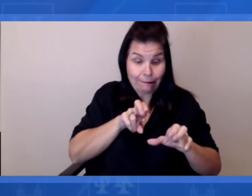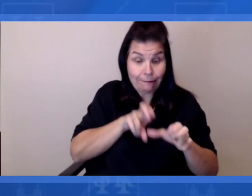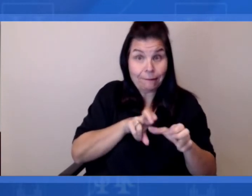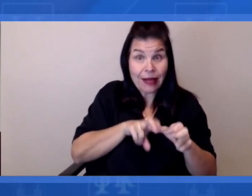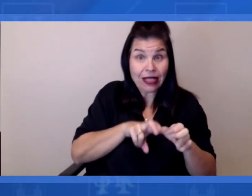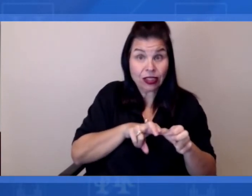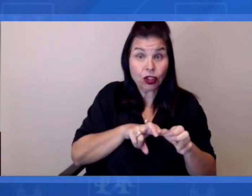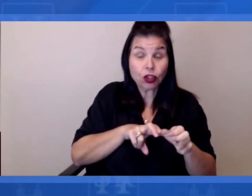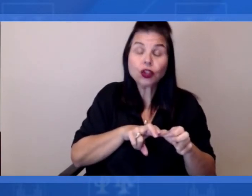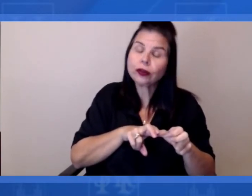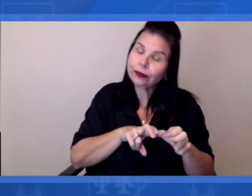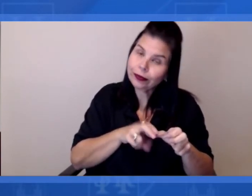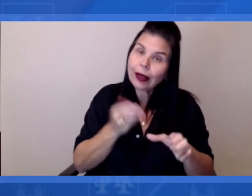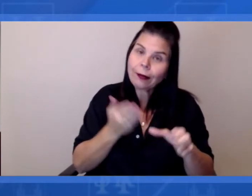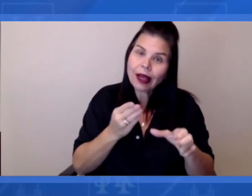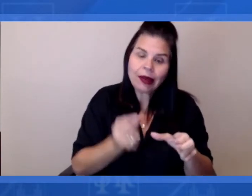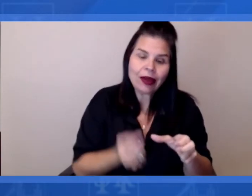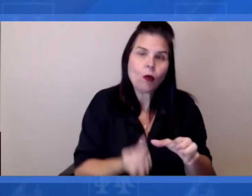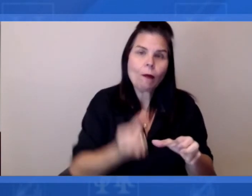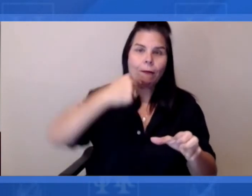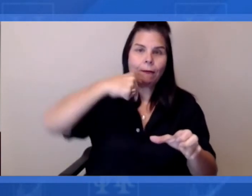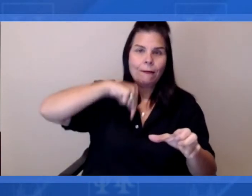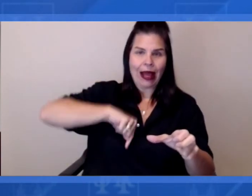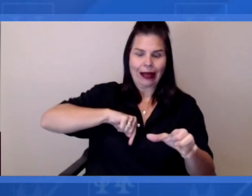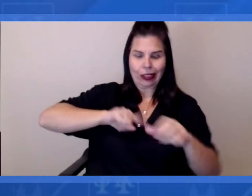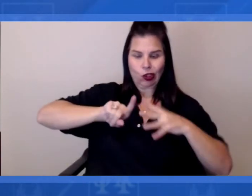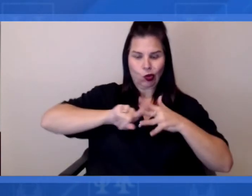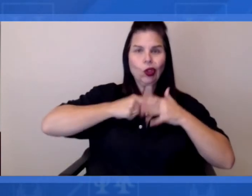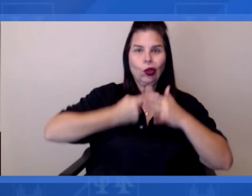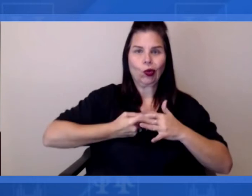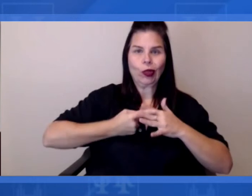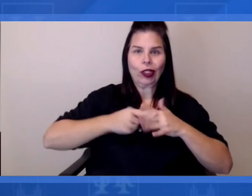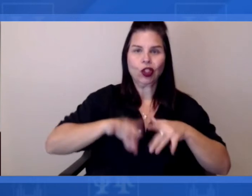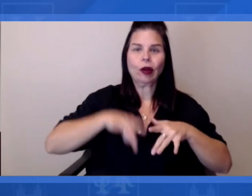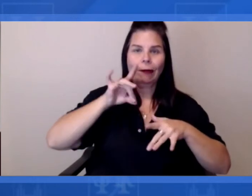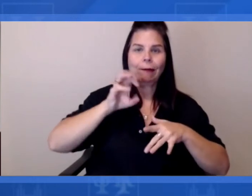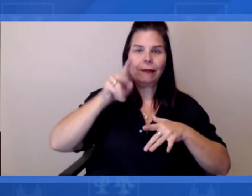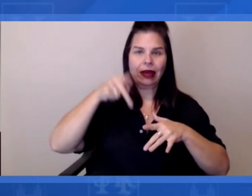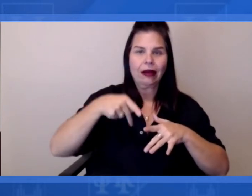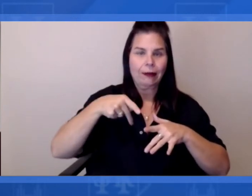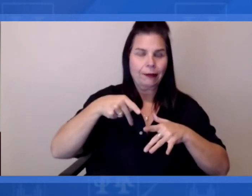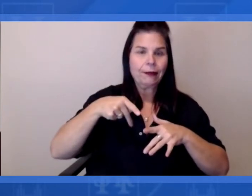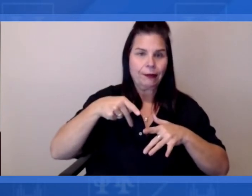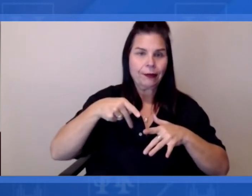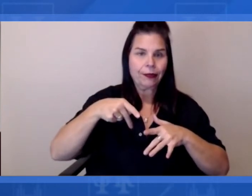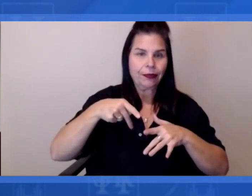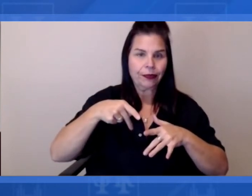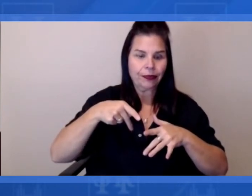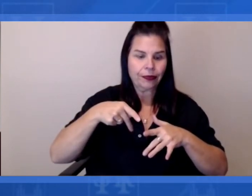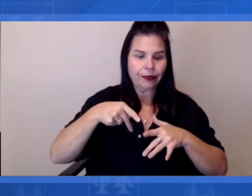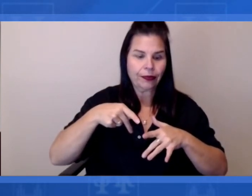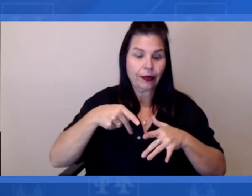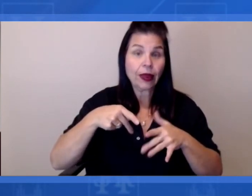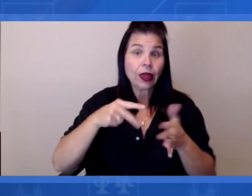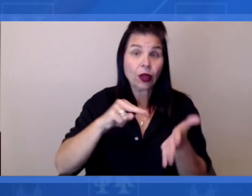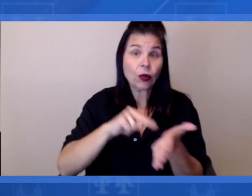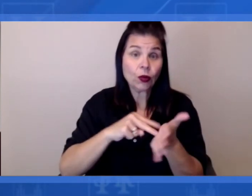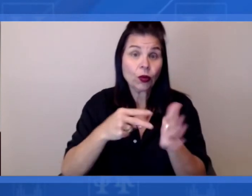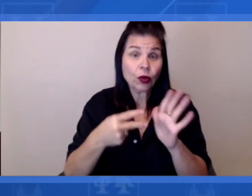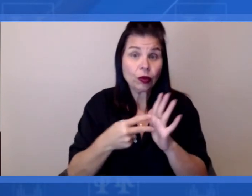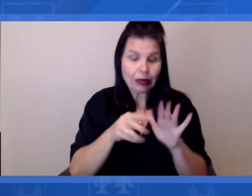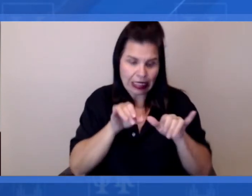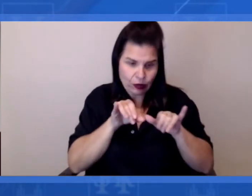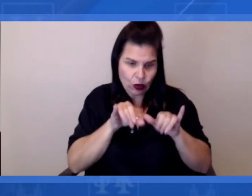returned to their original pickup location. In all instances, the passenger will remain on the